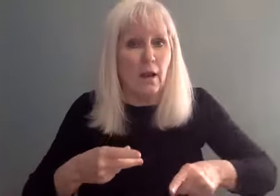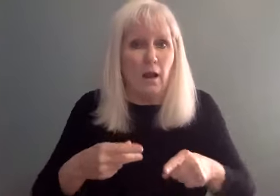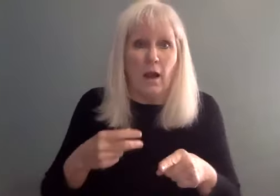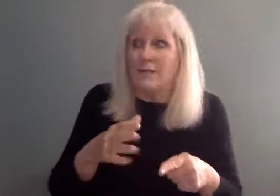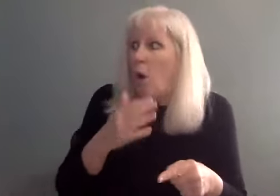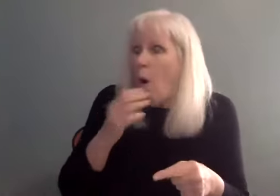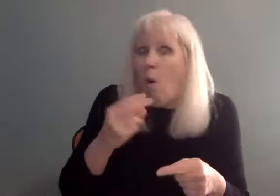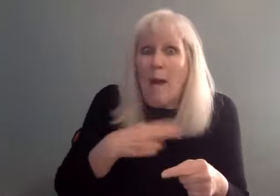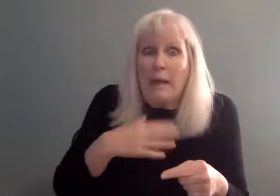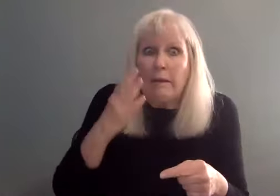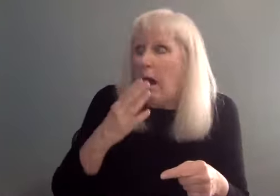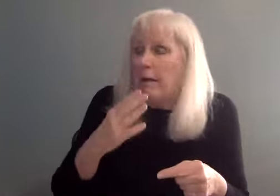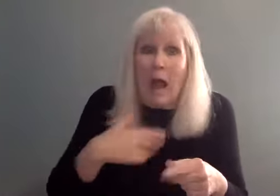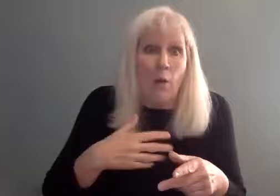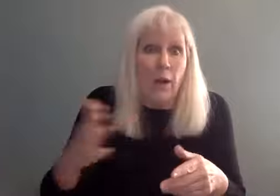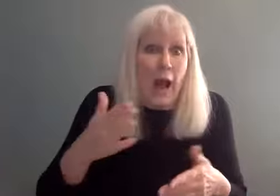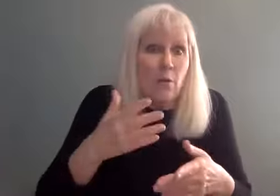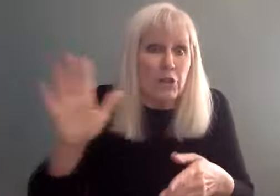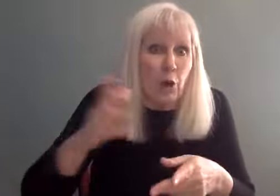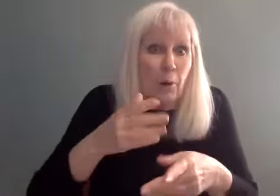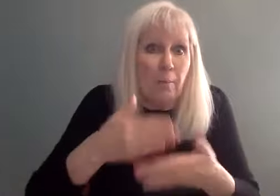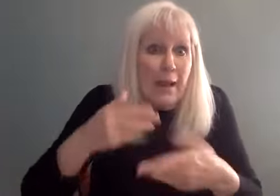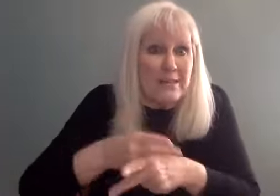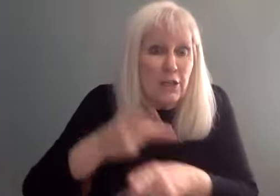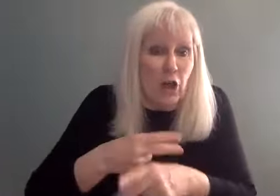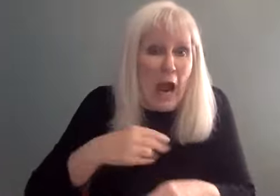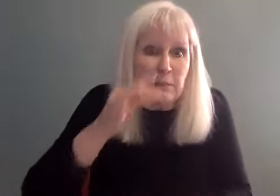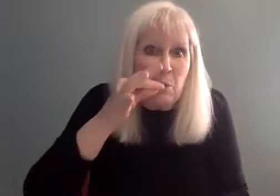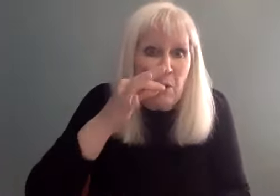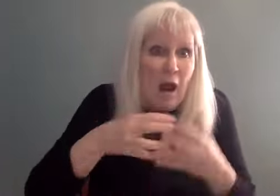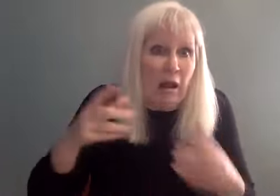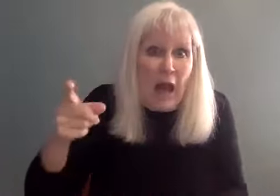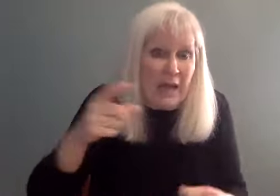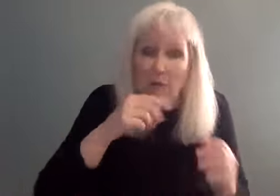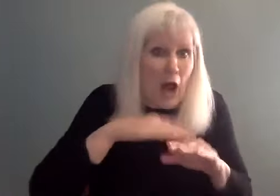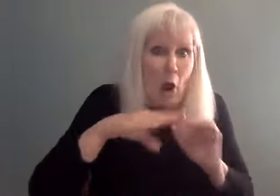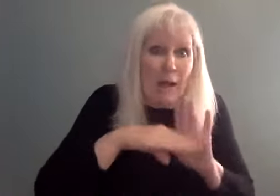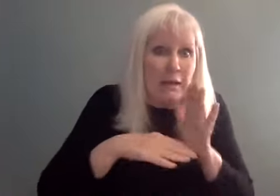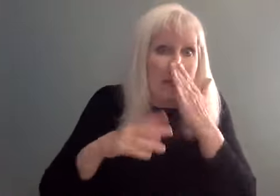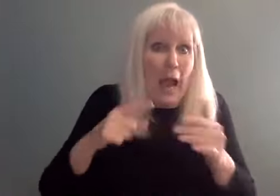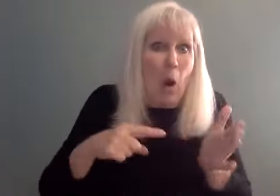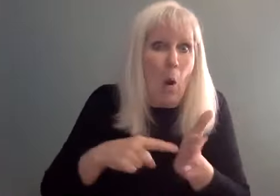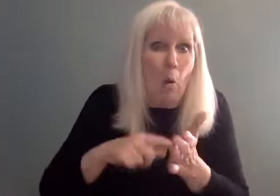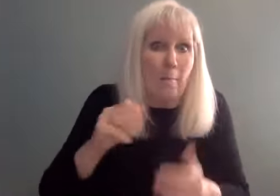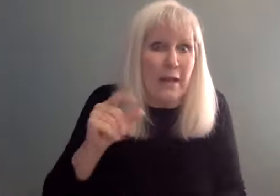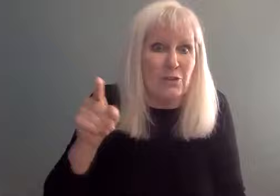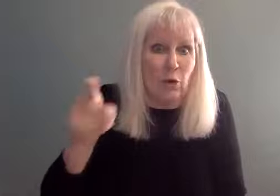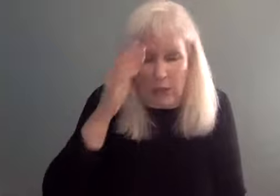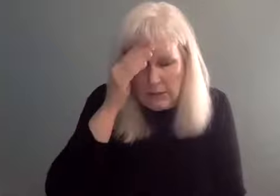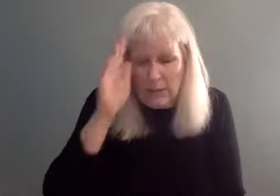More amends to make. You gotta just pay attention to, she wasn't on my list. I wouldn't have thought of that. But she said, I just want to